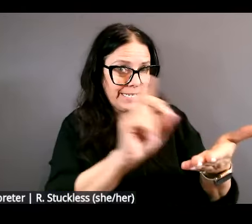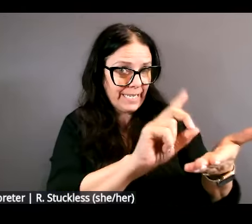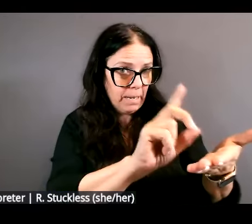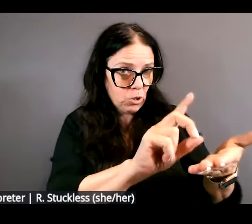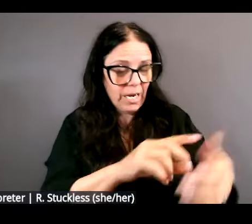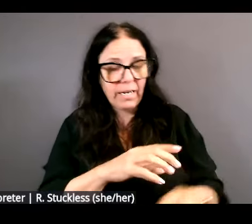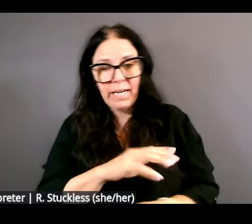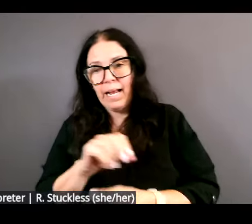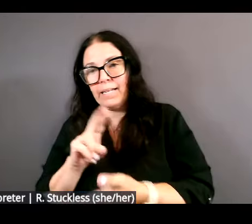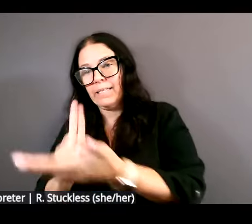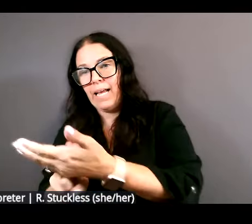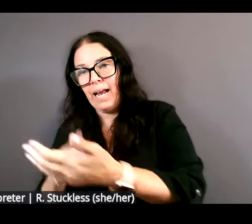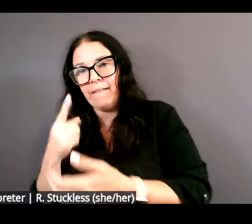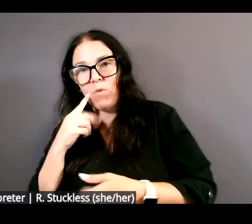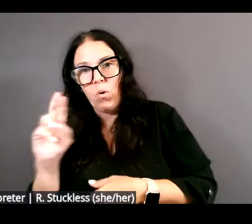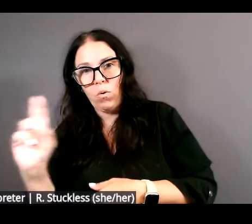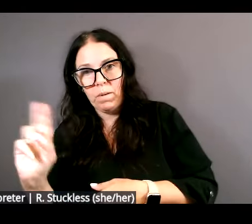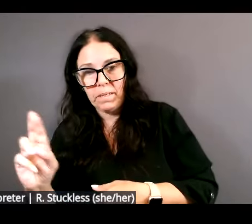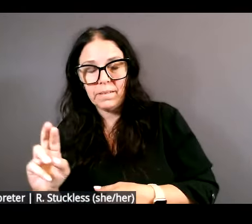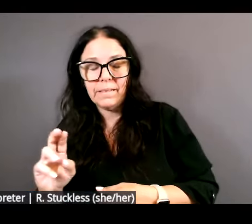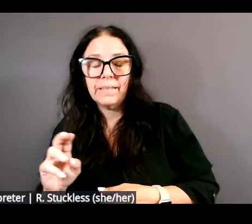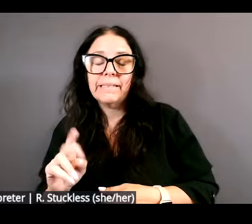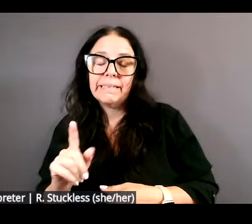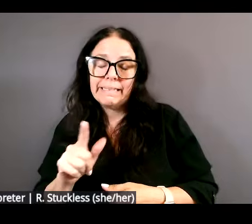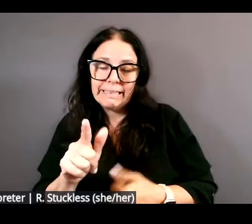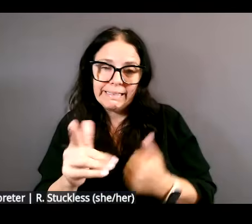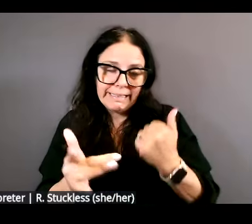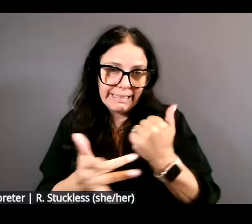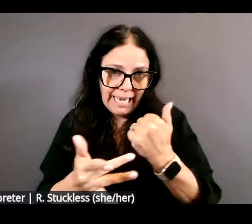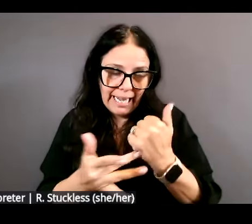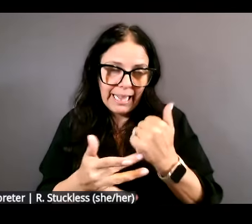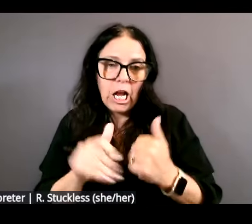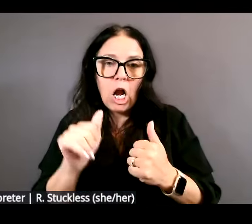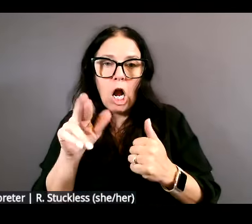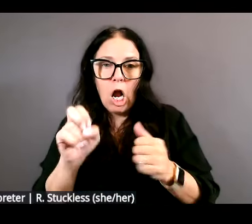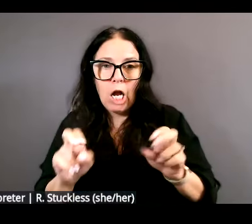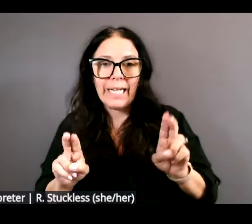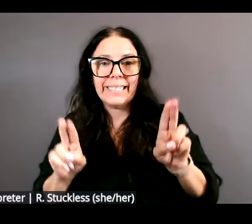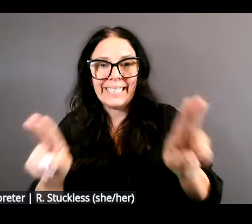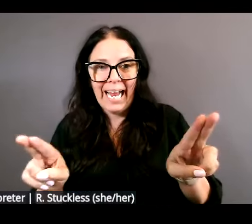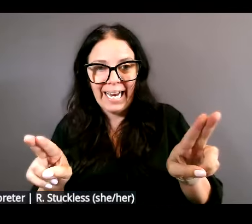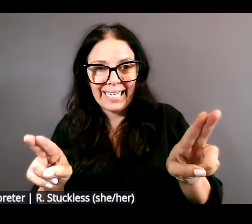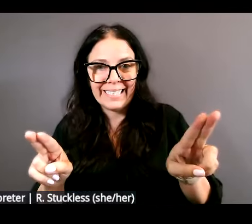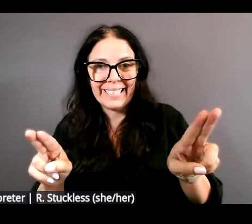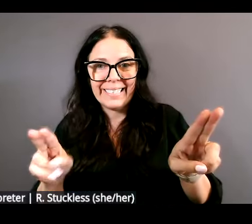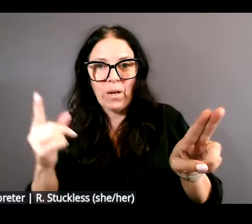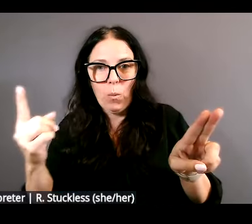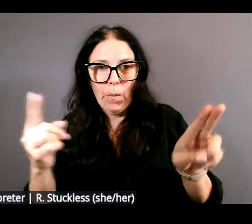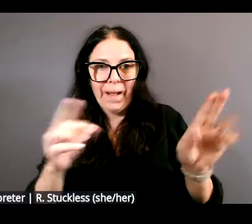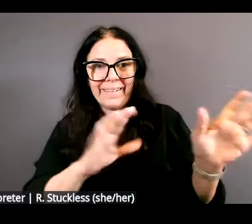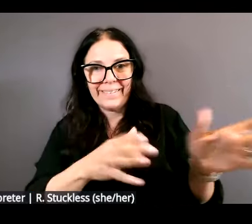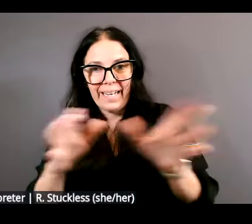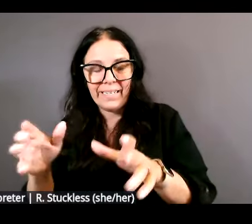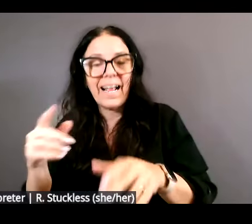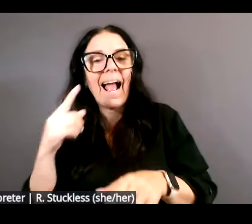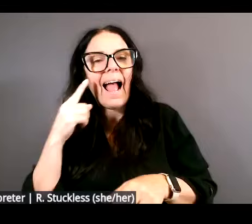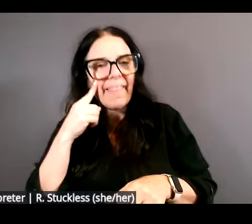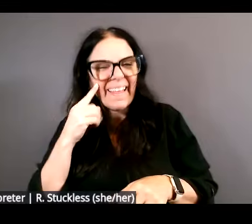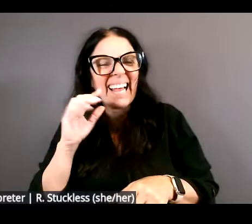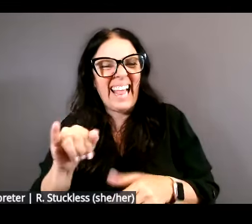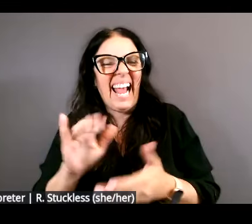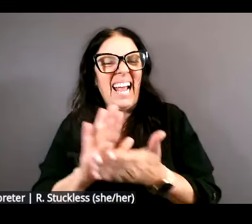signing one petition for one spot on each side. I think there's an argument that where people can get confused on